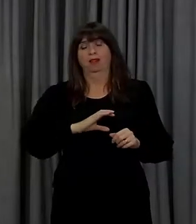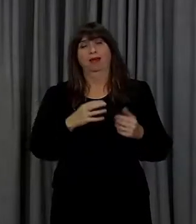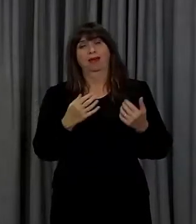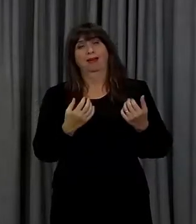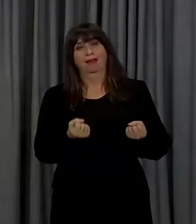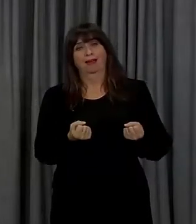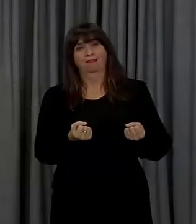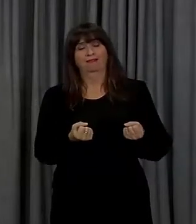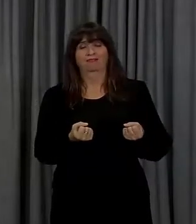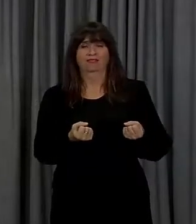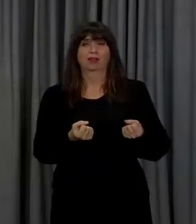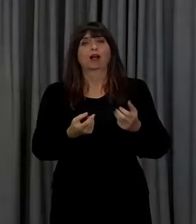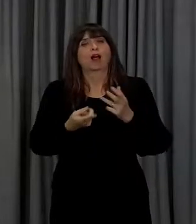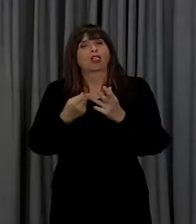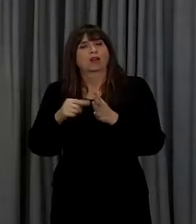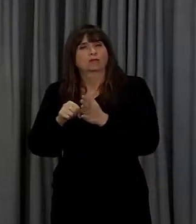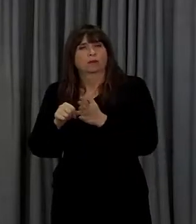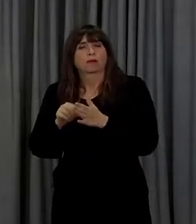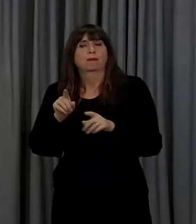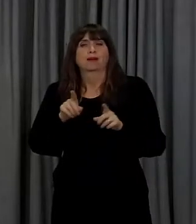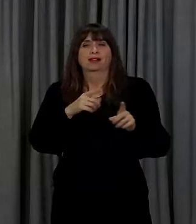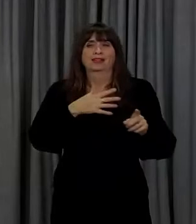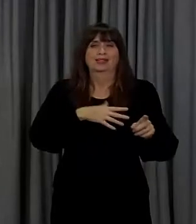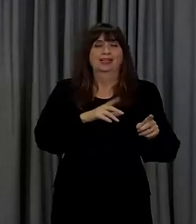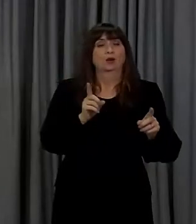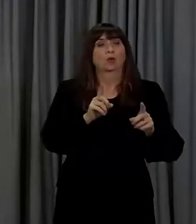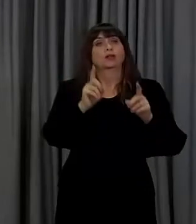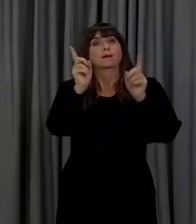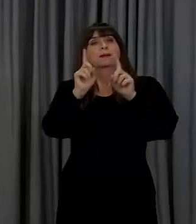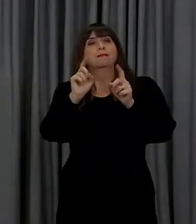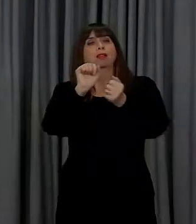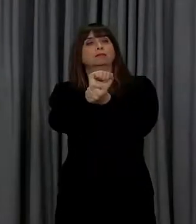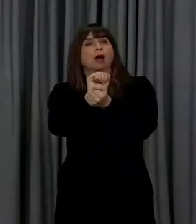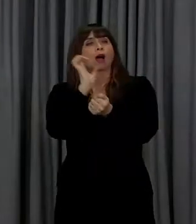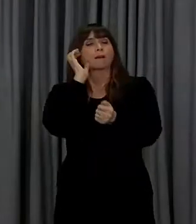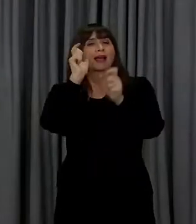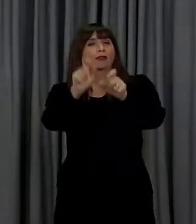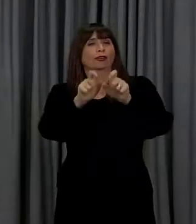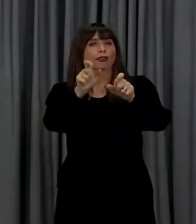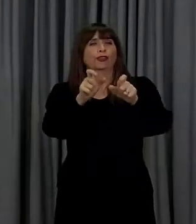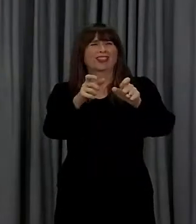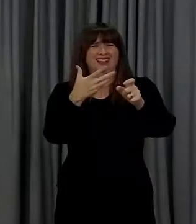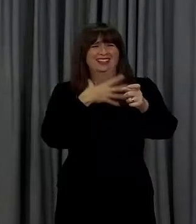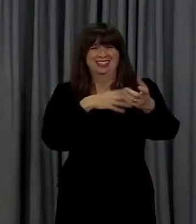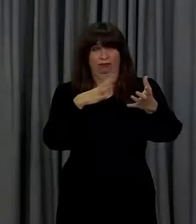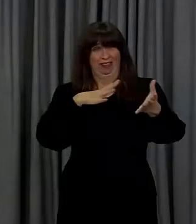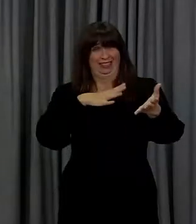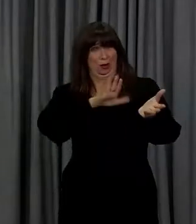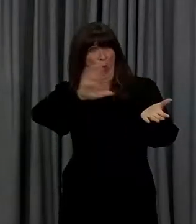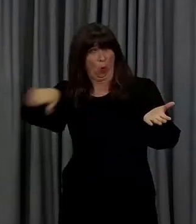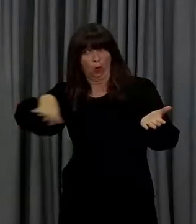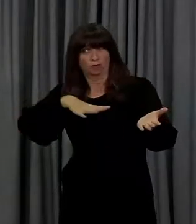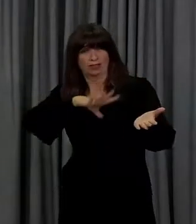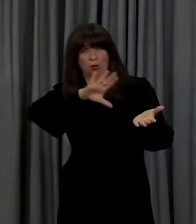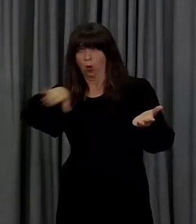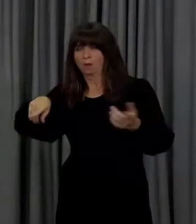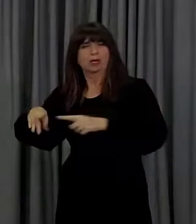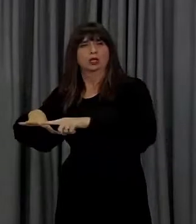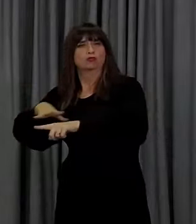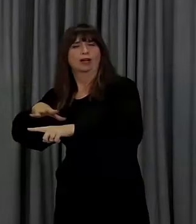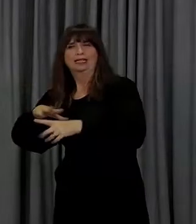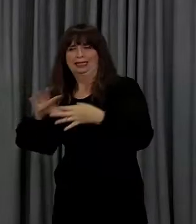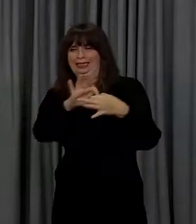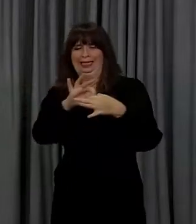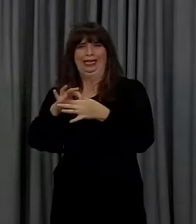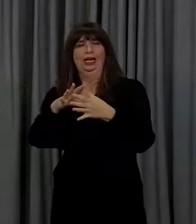broader issues that we need to address, like the flow through the hospital, so that she doesn't, she wouldn't need to